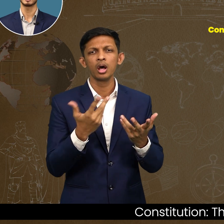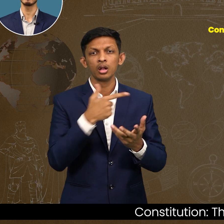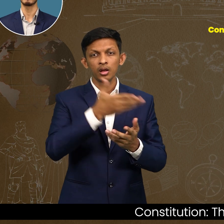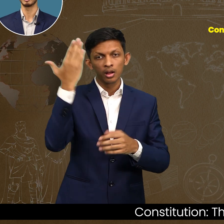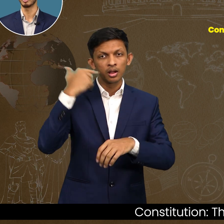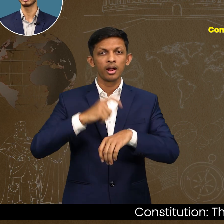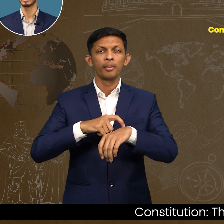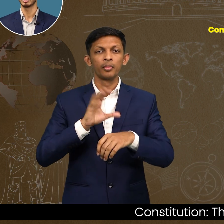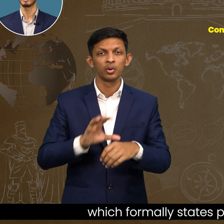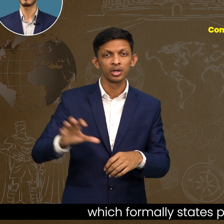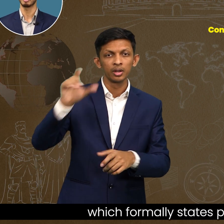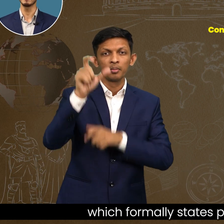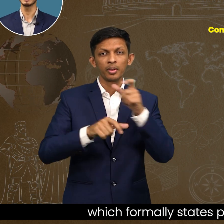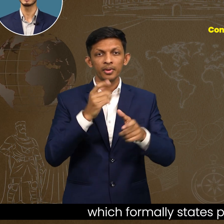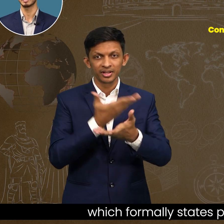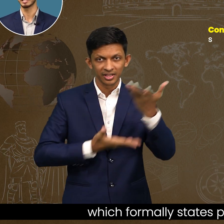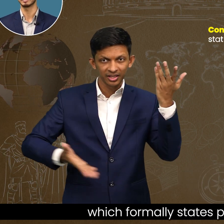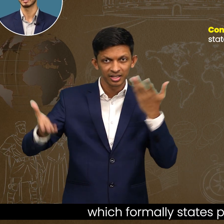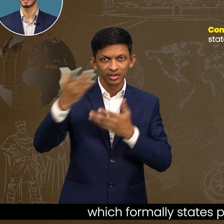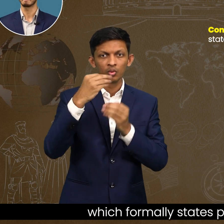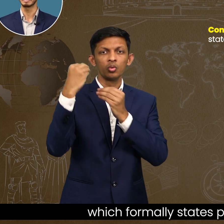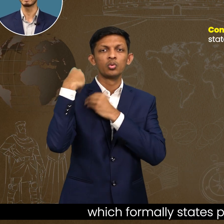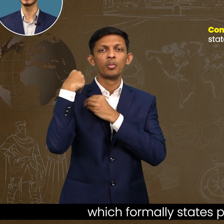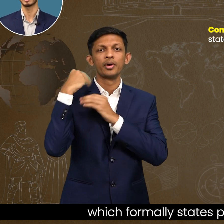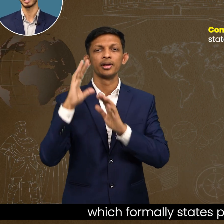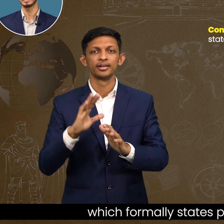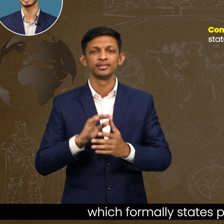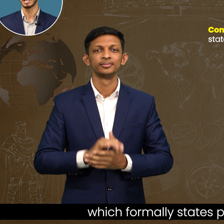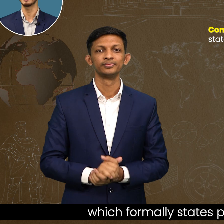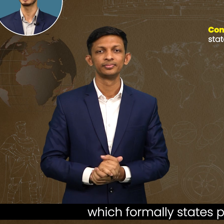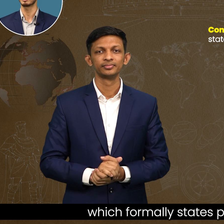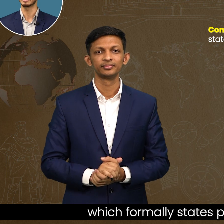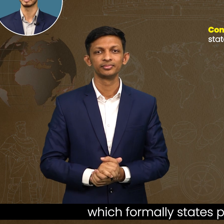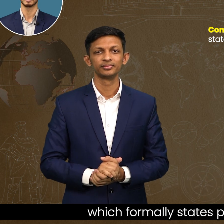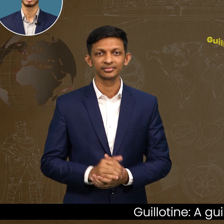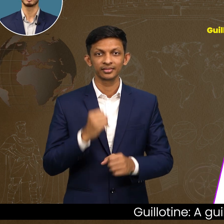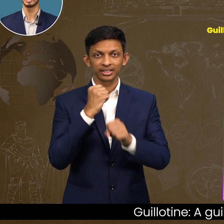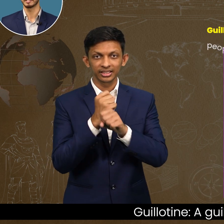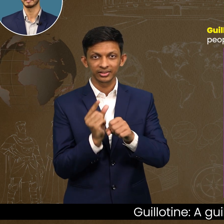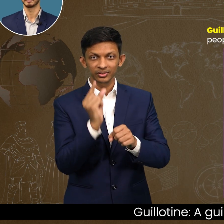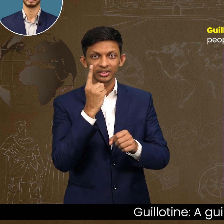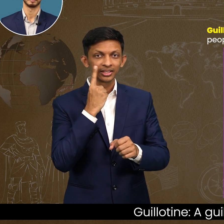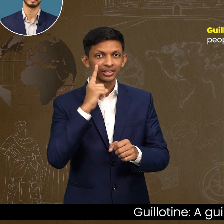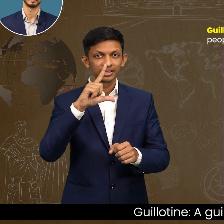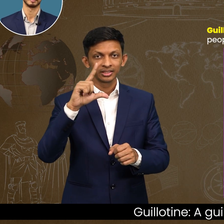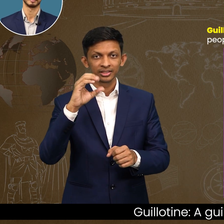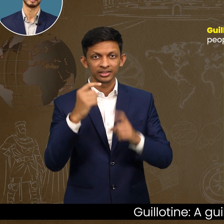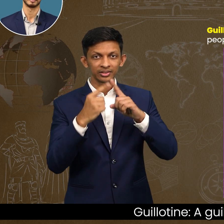the system of laws which formally states people's rights and duties, guillotine.